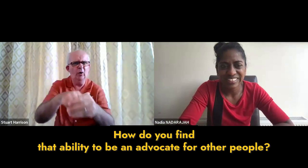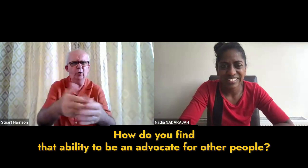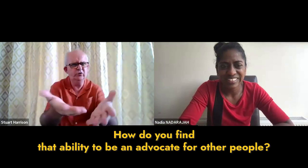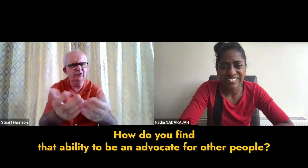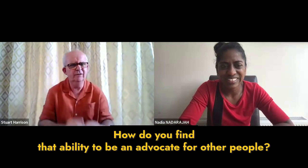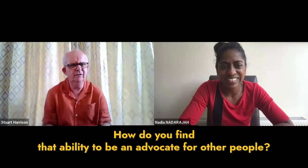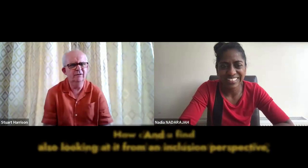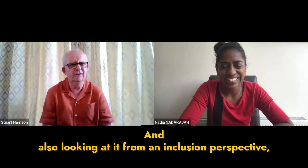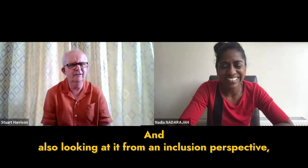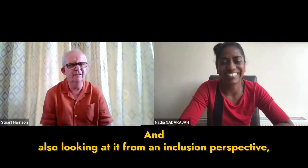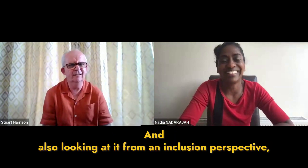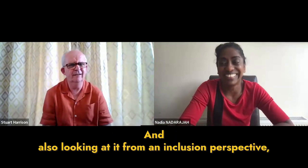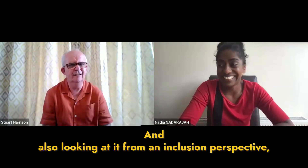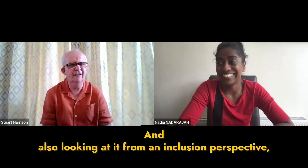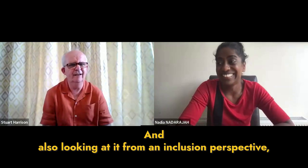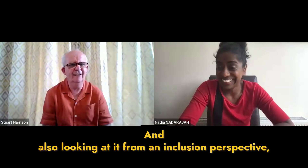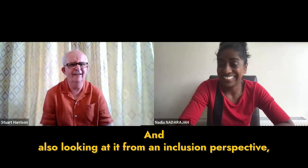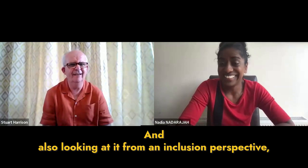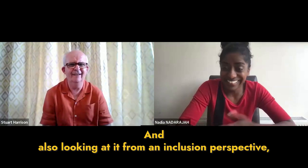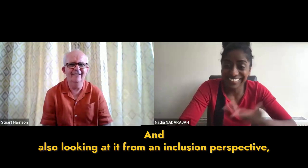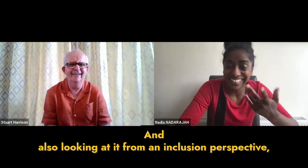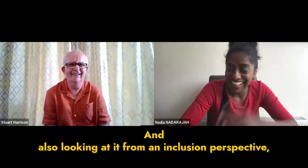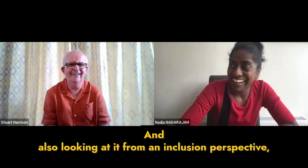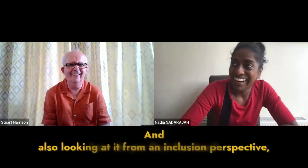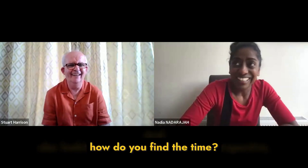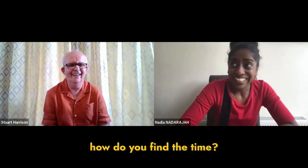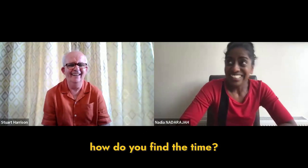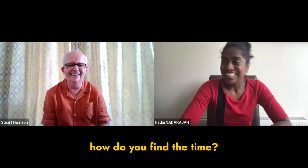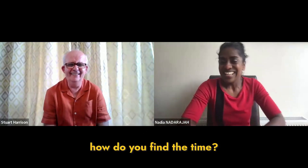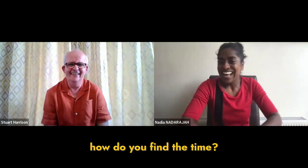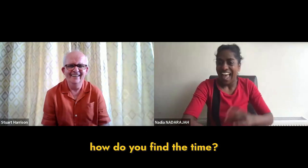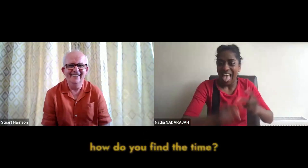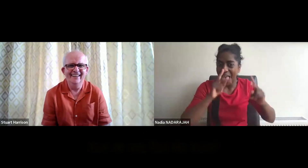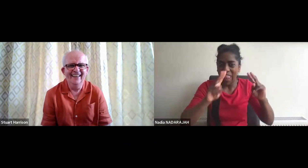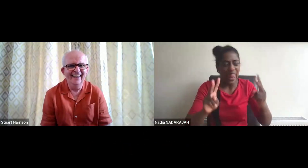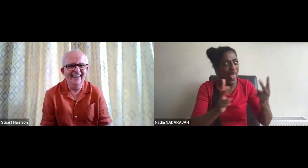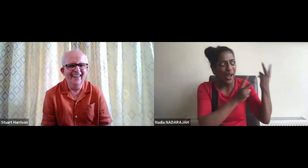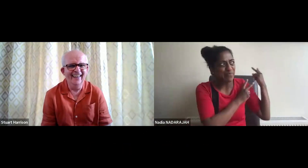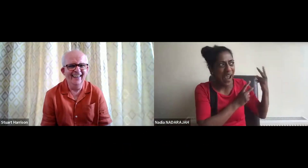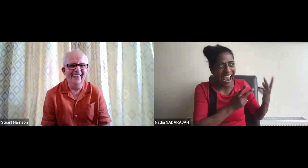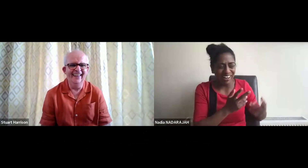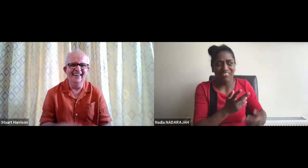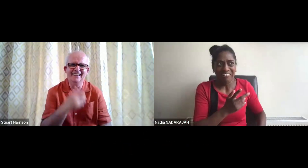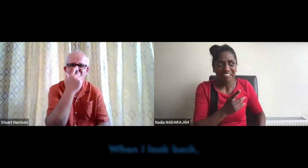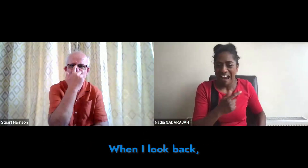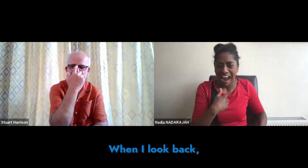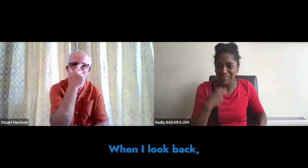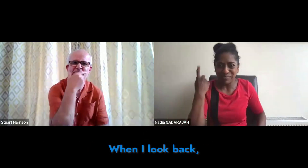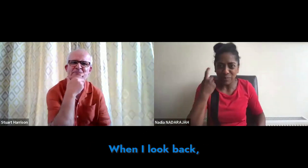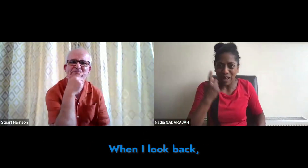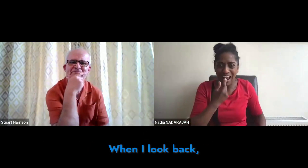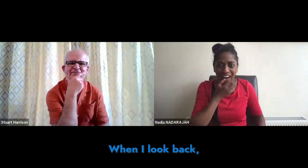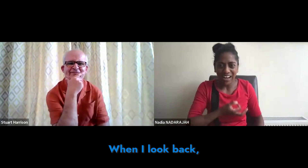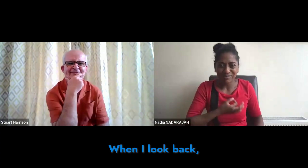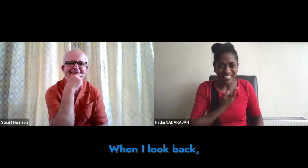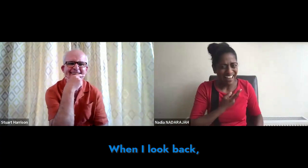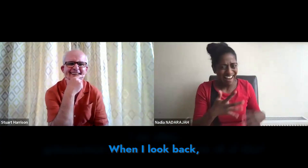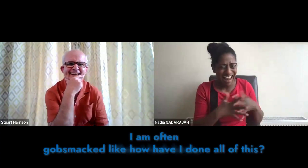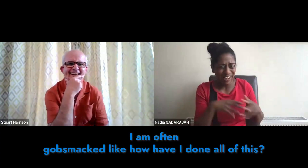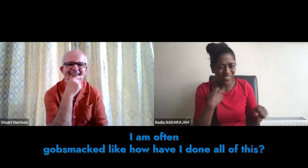advocate for other people and also looking at it from an inclusion perspective? How do you find the time? Aye, aye, aye. When I look